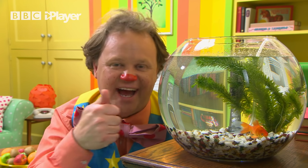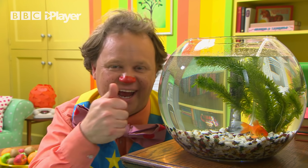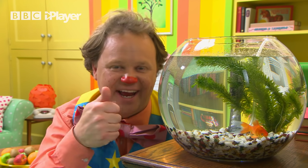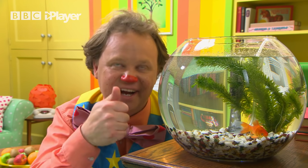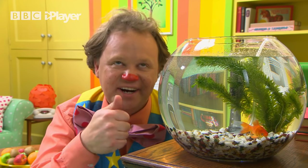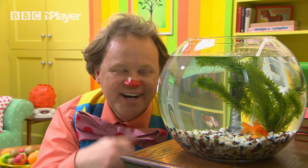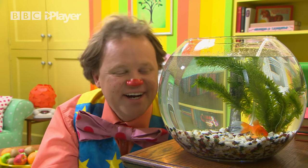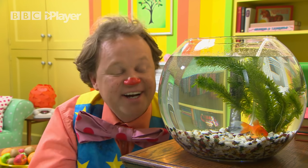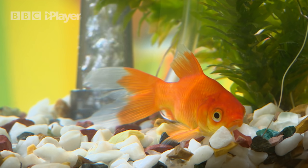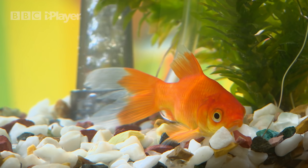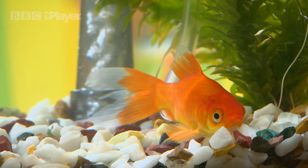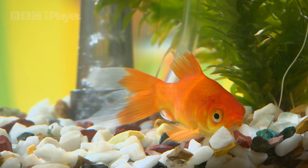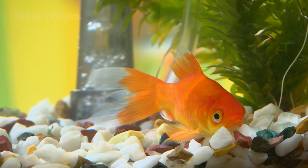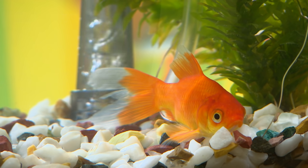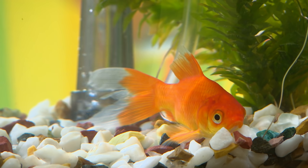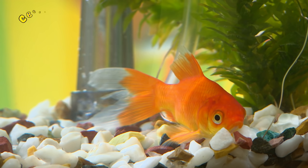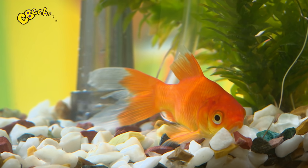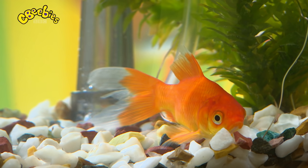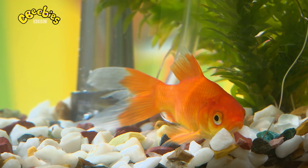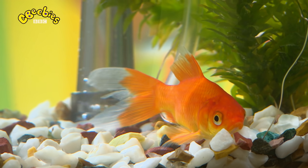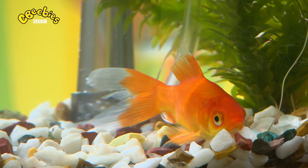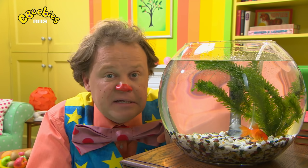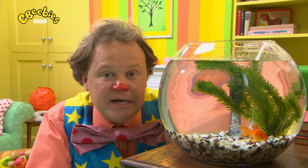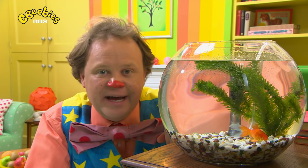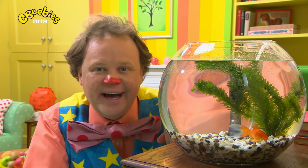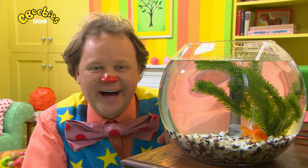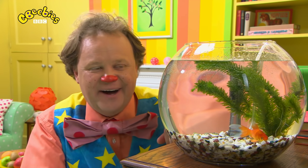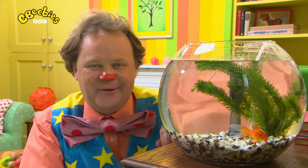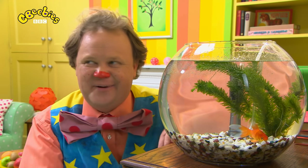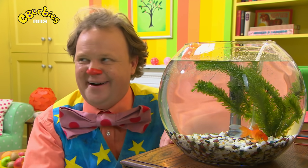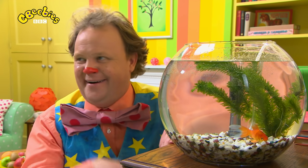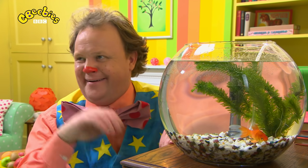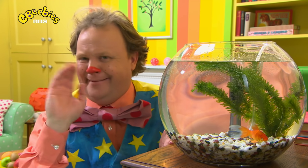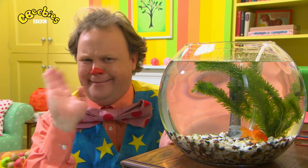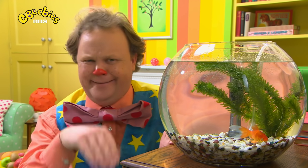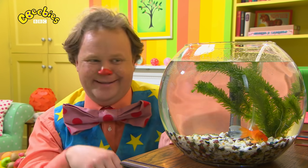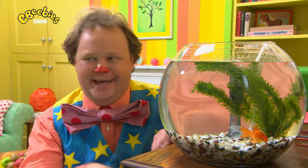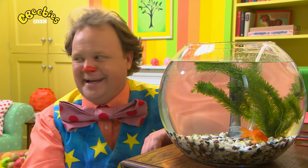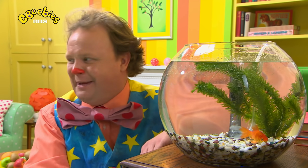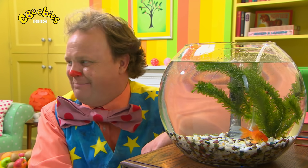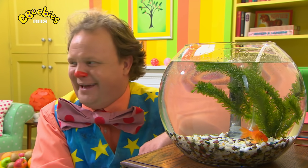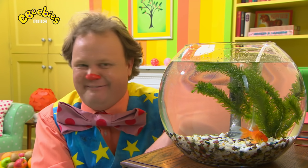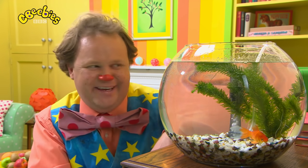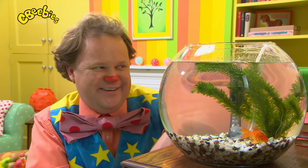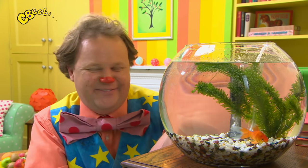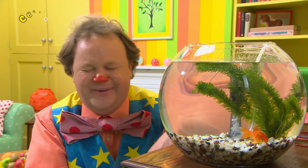Okay. Did you buy fish food, Mr. Tumble? Did I buy fish